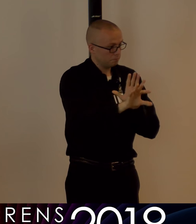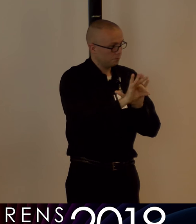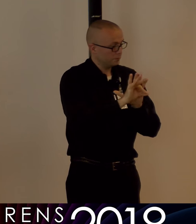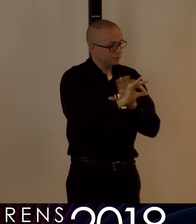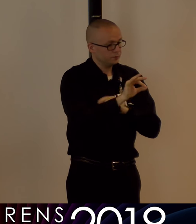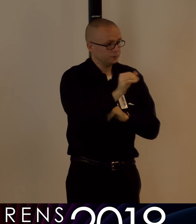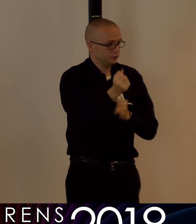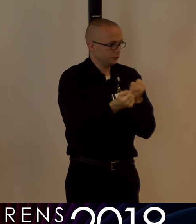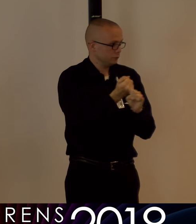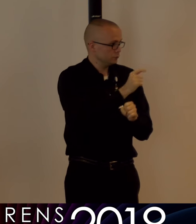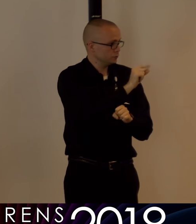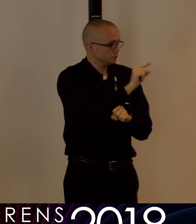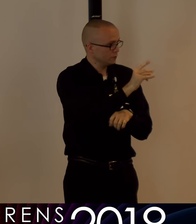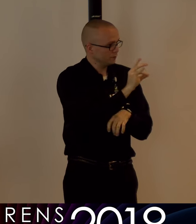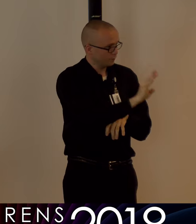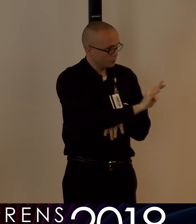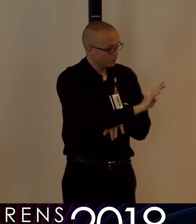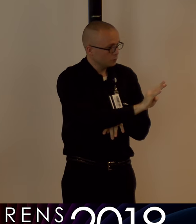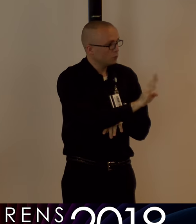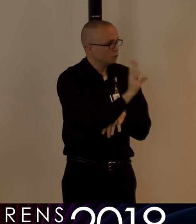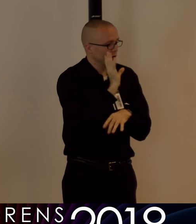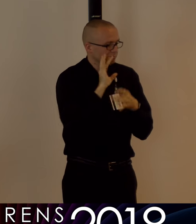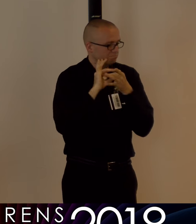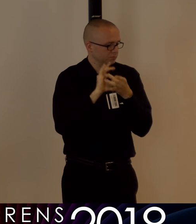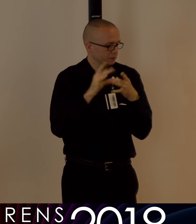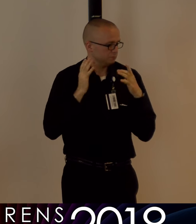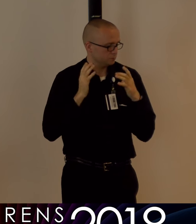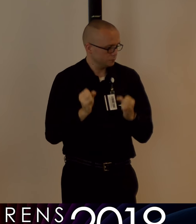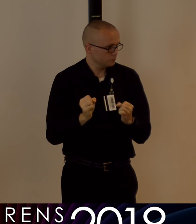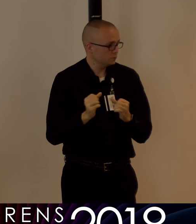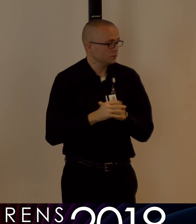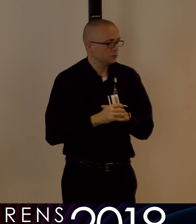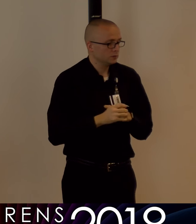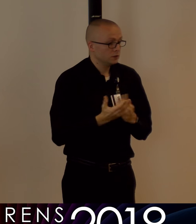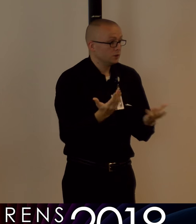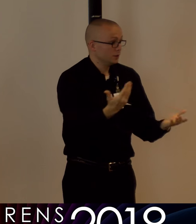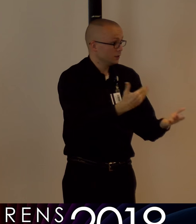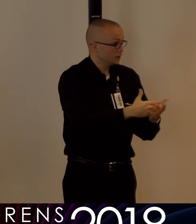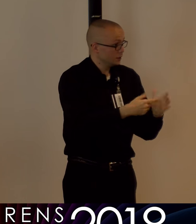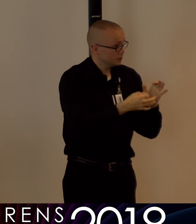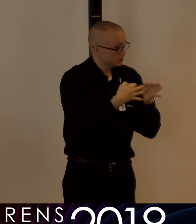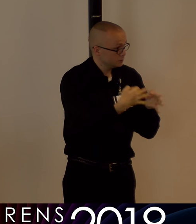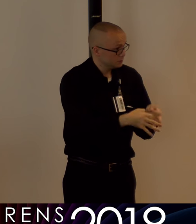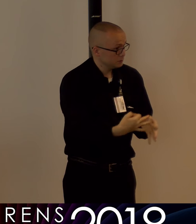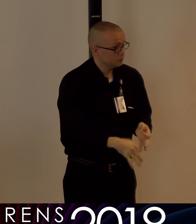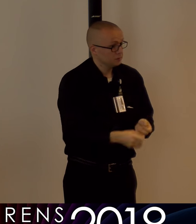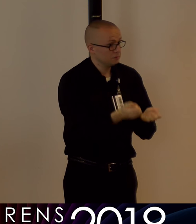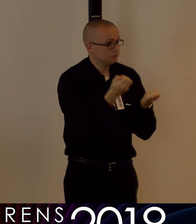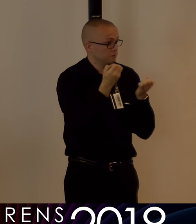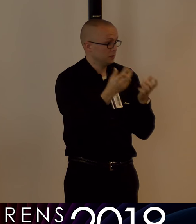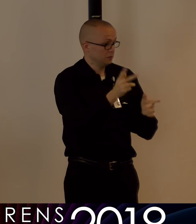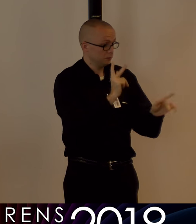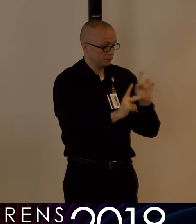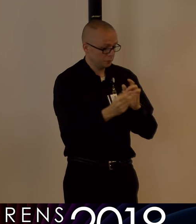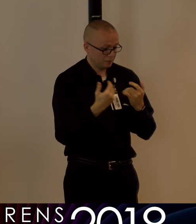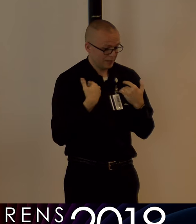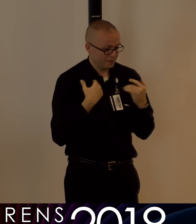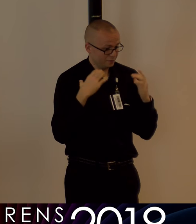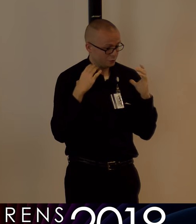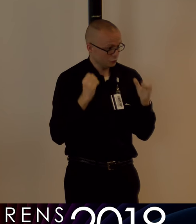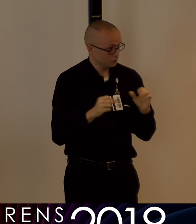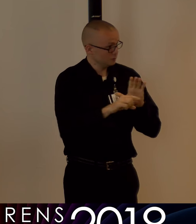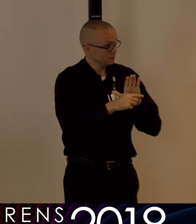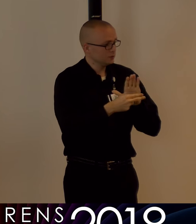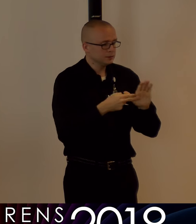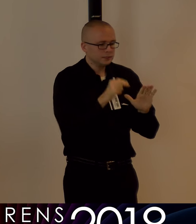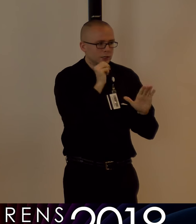in 2004 to be causative for CHARGE syndrome. And again, it explains the vast majority of people with CHARGE syndrome, but